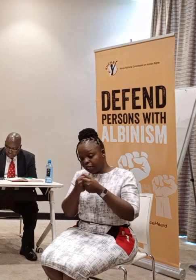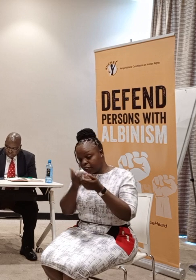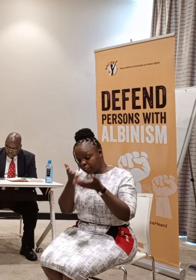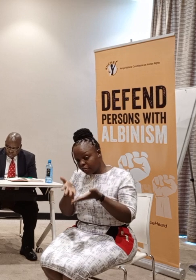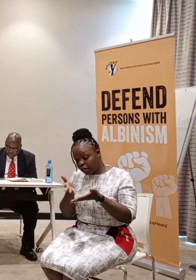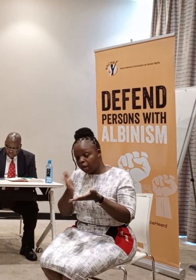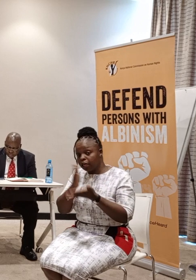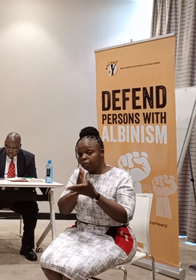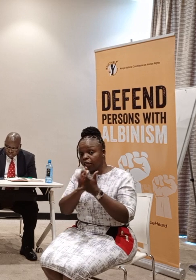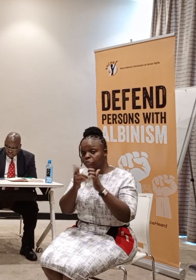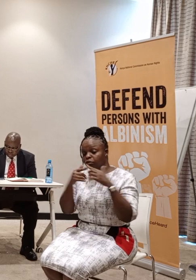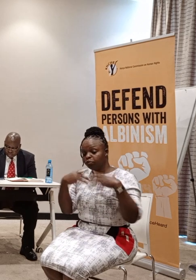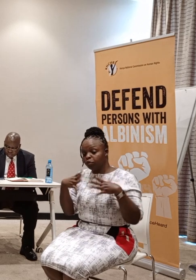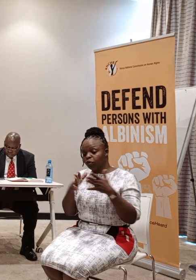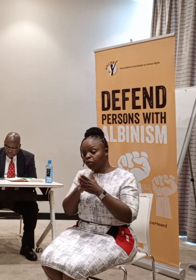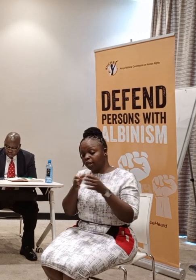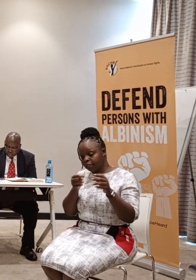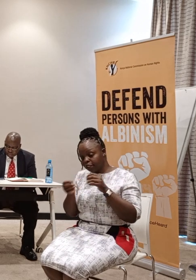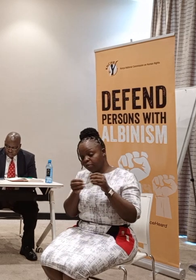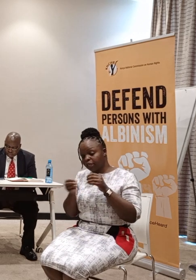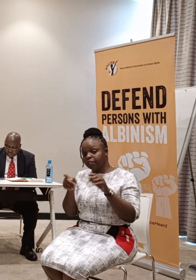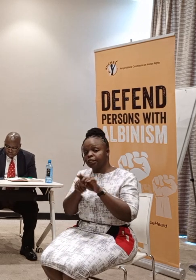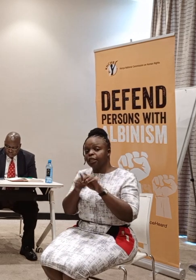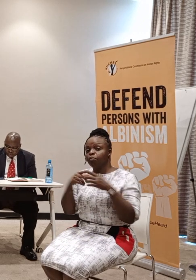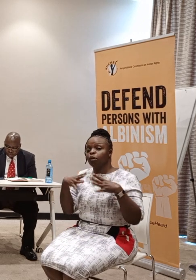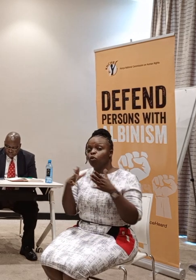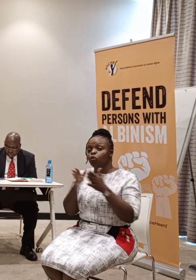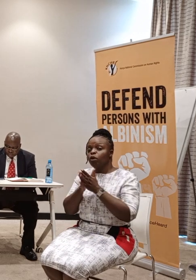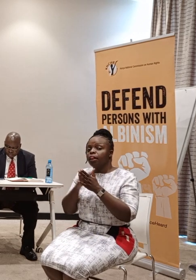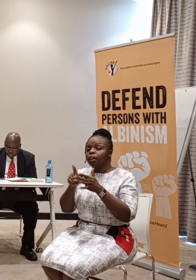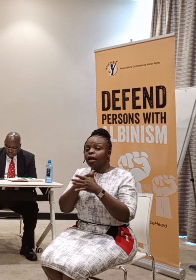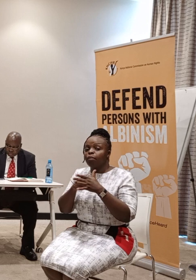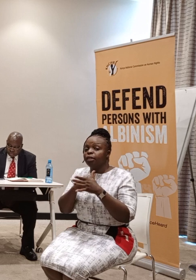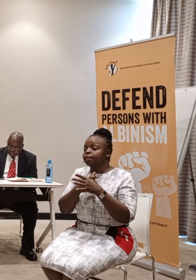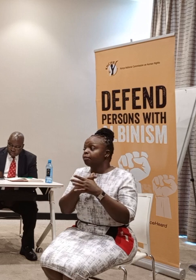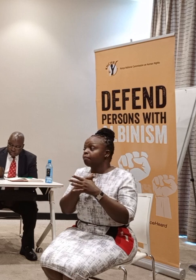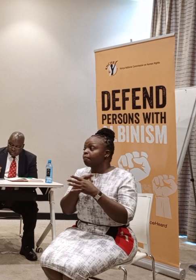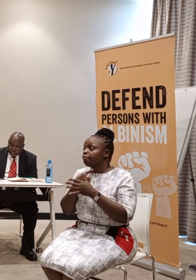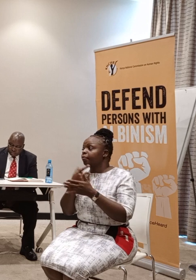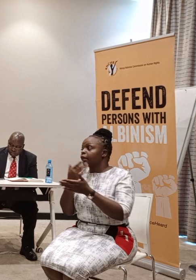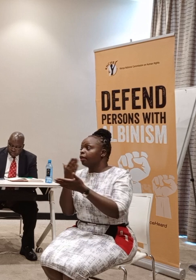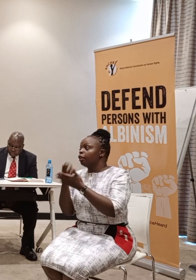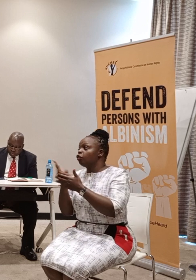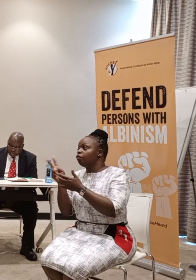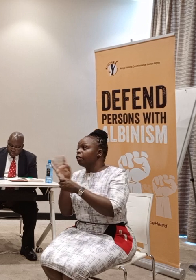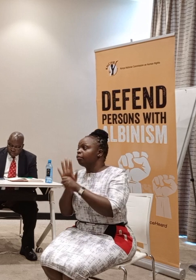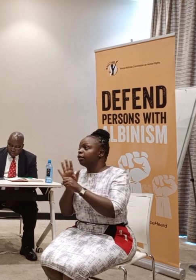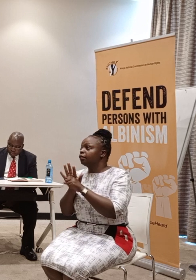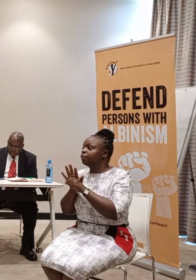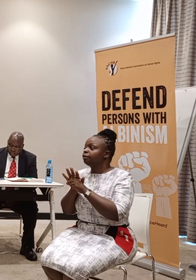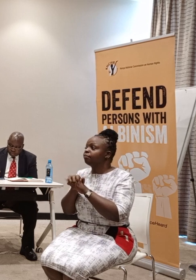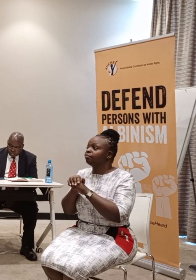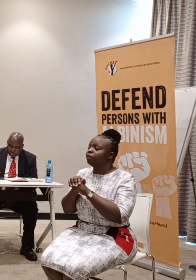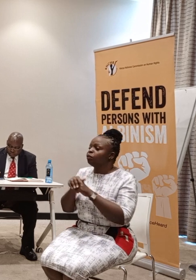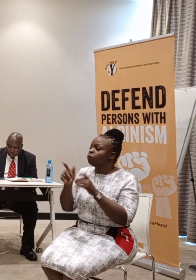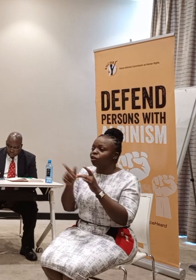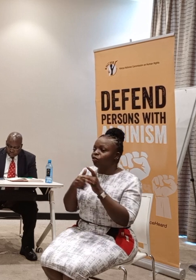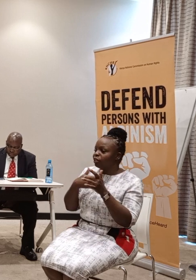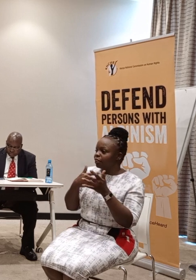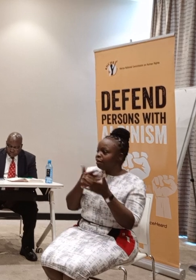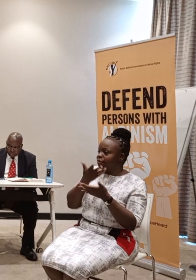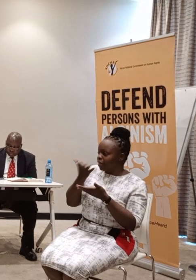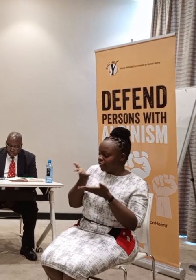with disabilities and to persons with albinism. Thank you very much. Actually, we don't have answers in this